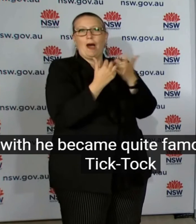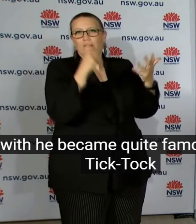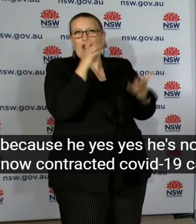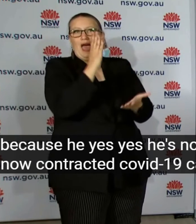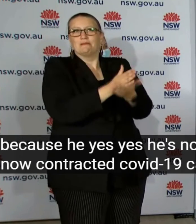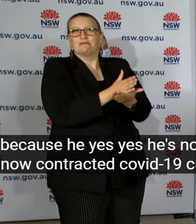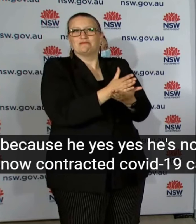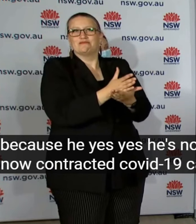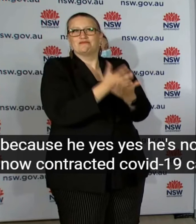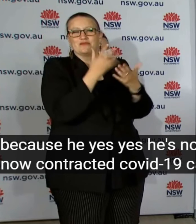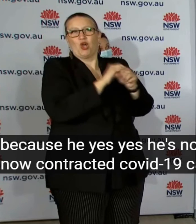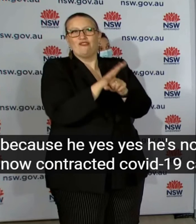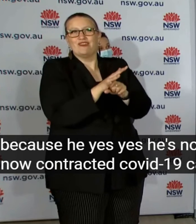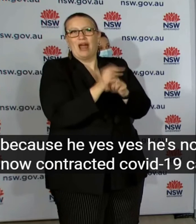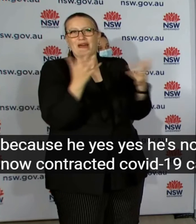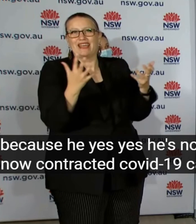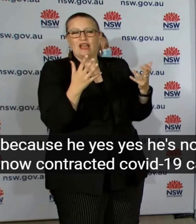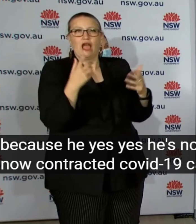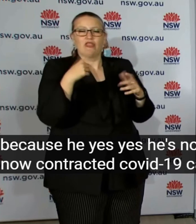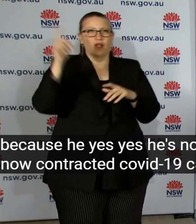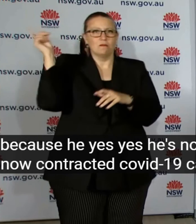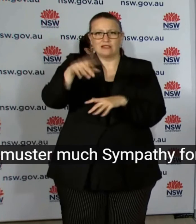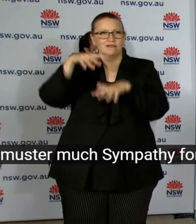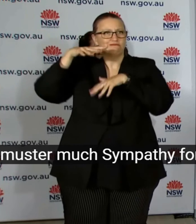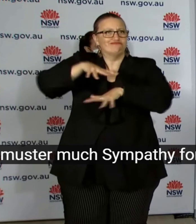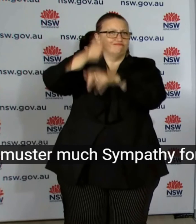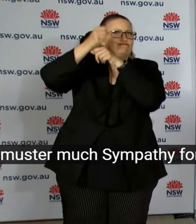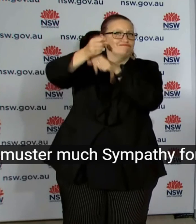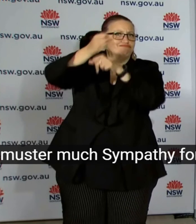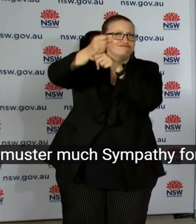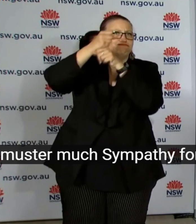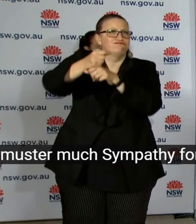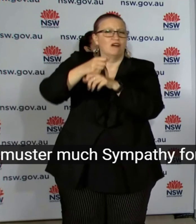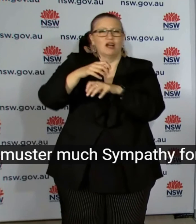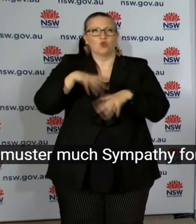now contracted COVID-19. Can you muster much sympathy for that person?